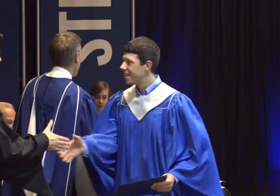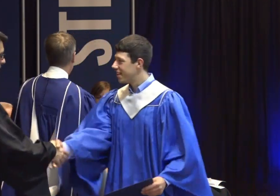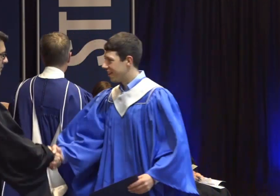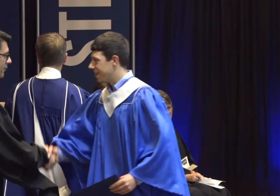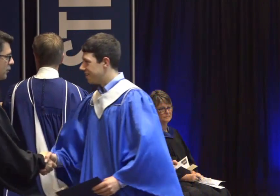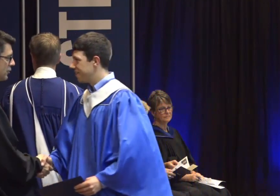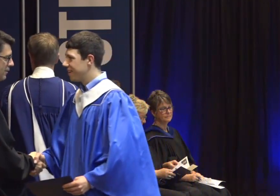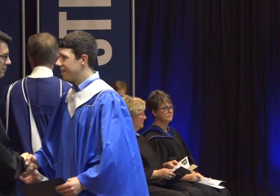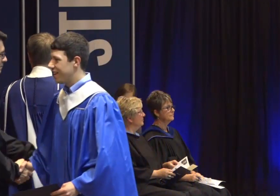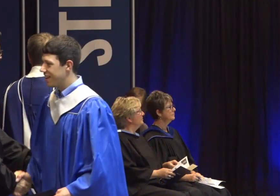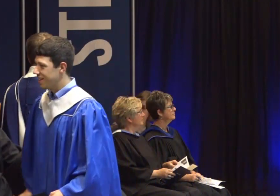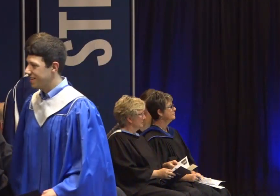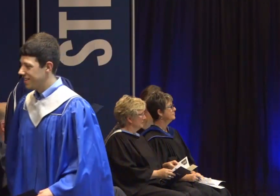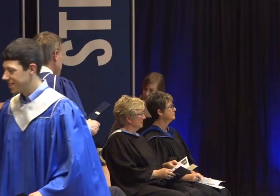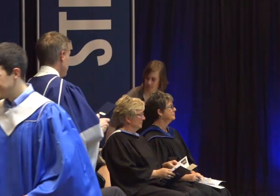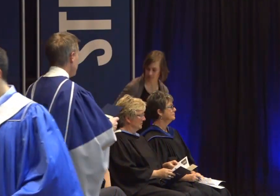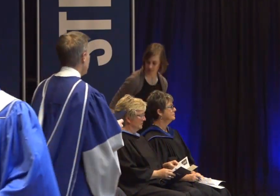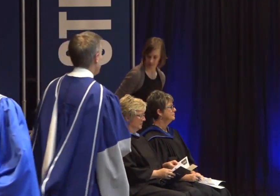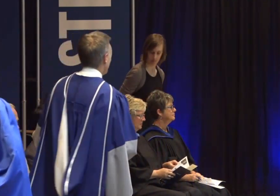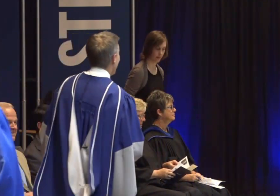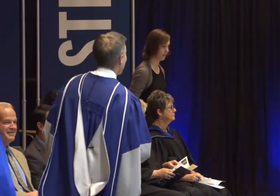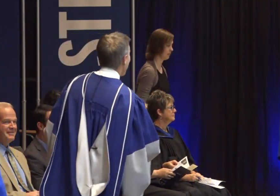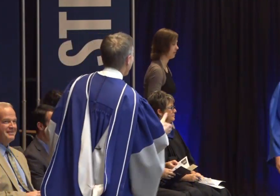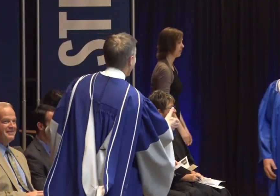Mark Vino.